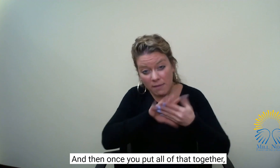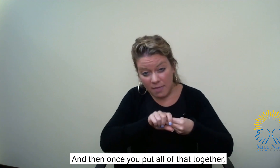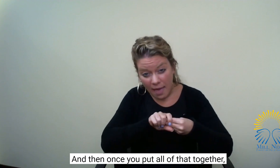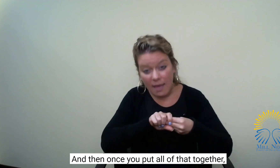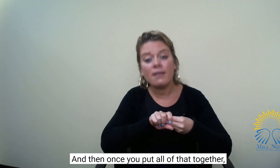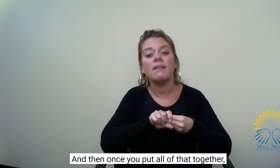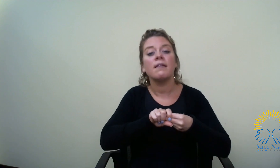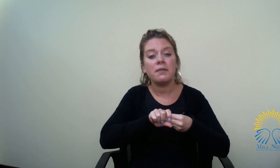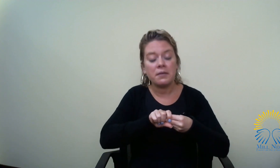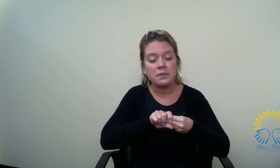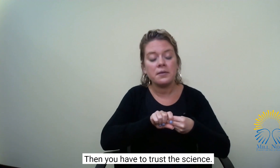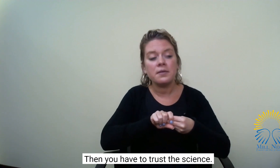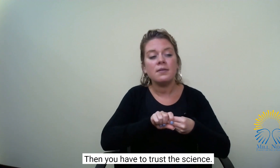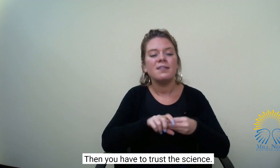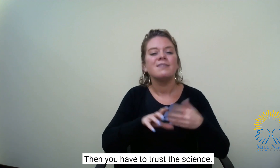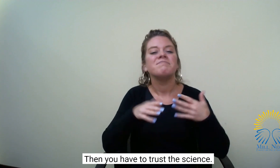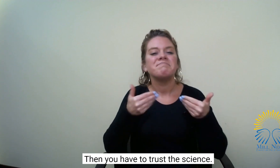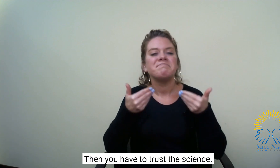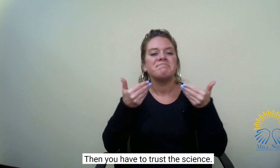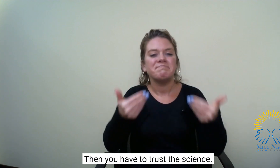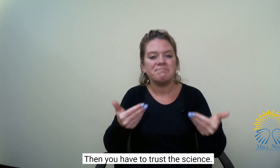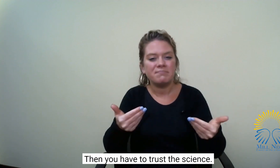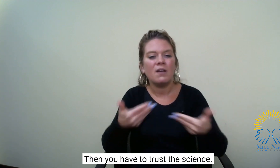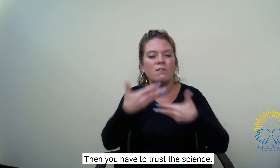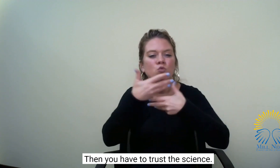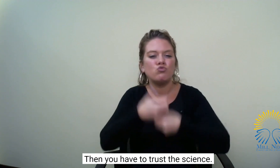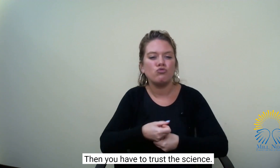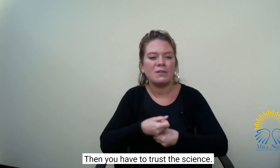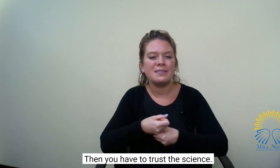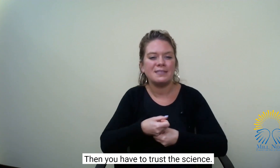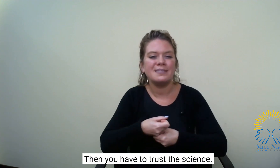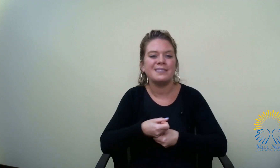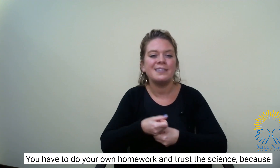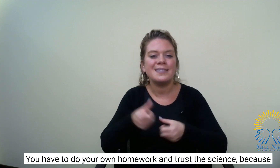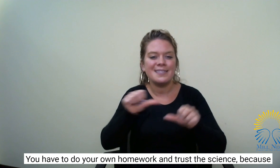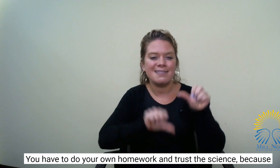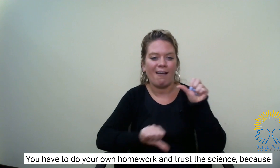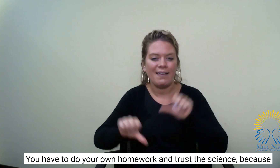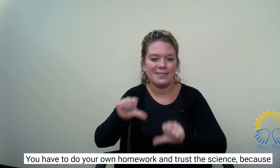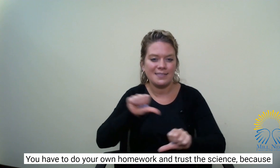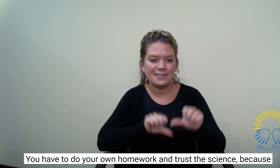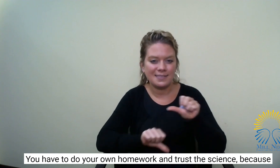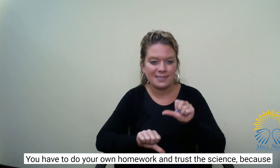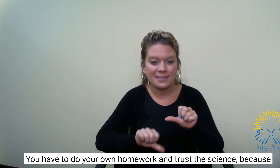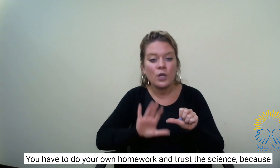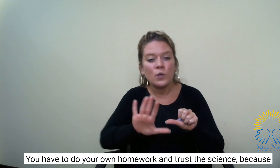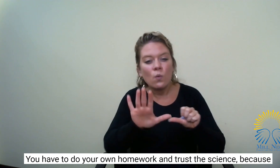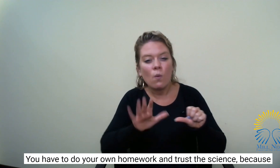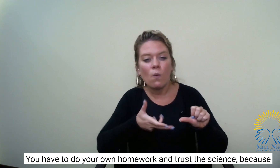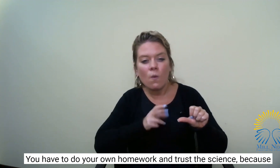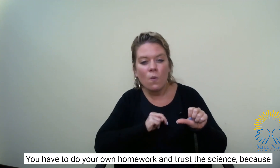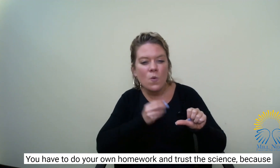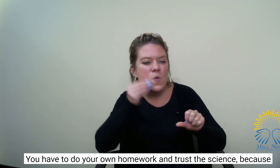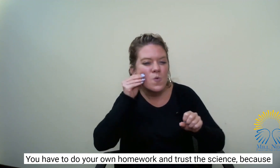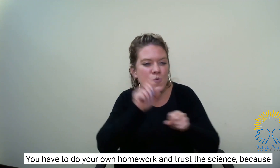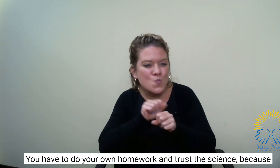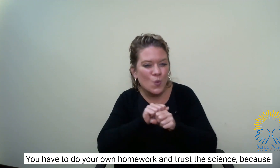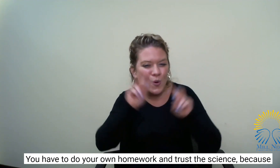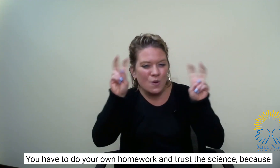together, then you have to trust the science. You have to do your own homework and trust the